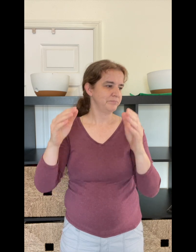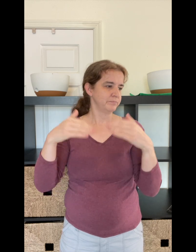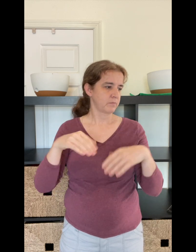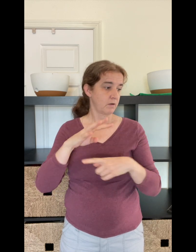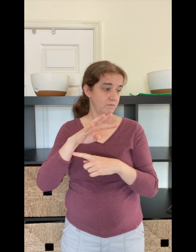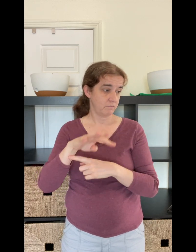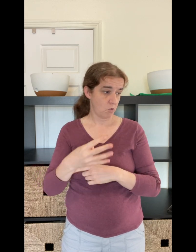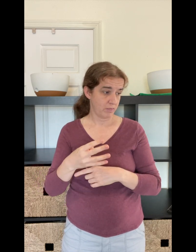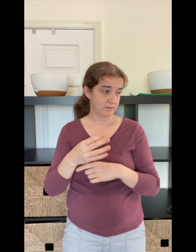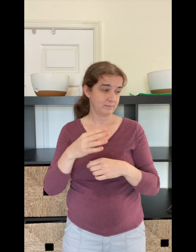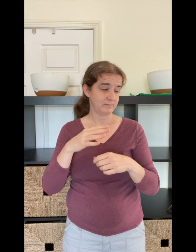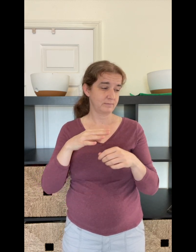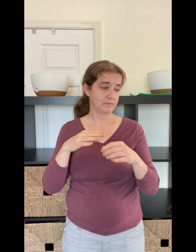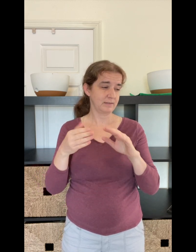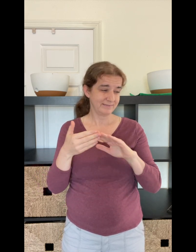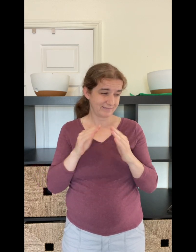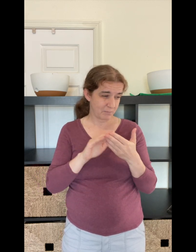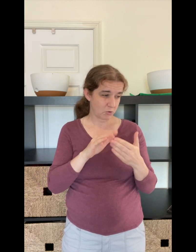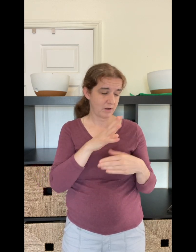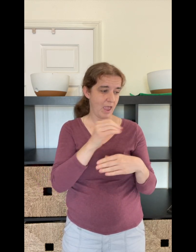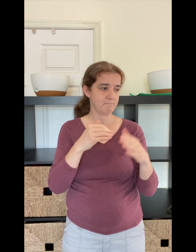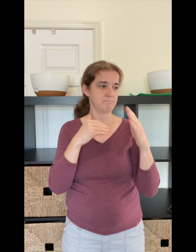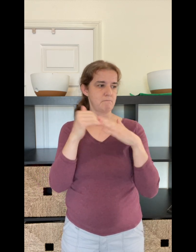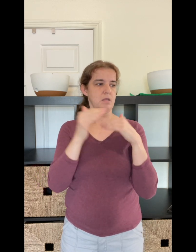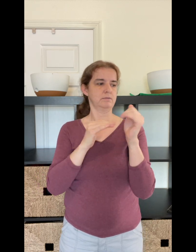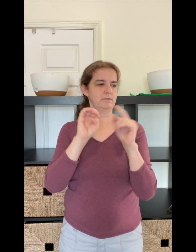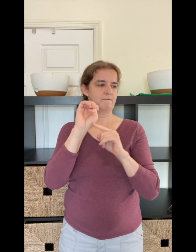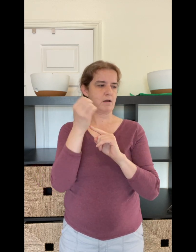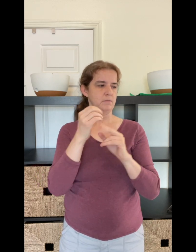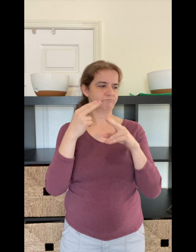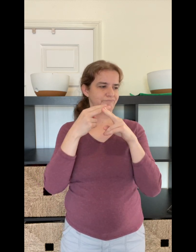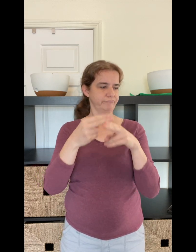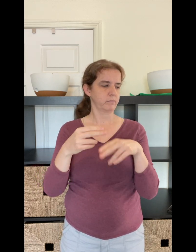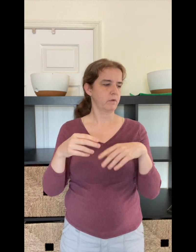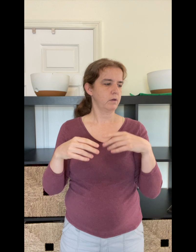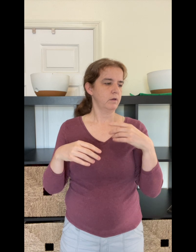care? Can you do that? The fourth thing on the list is